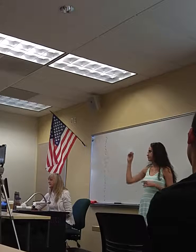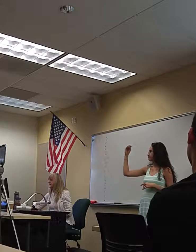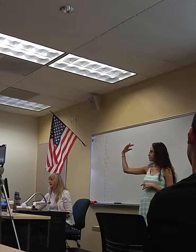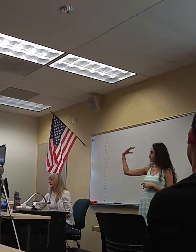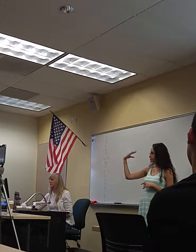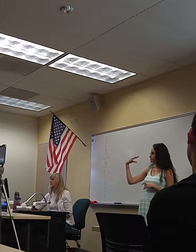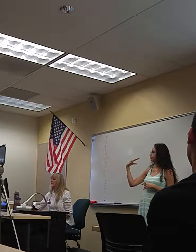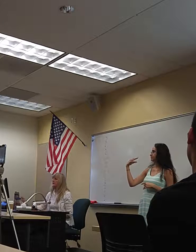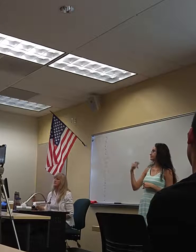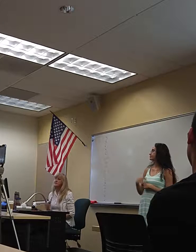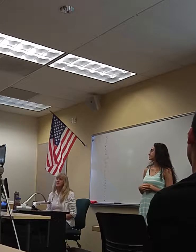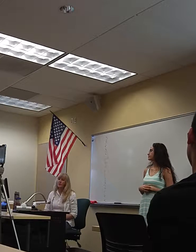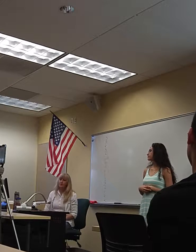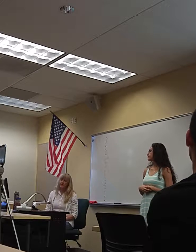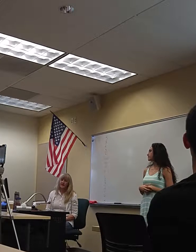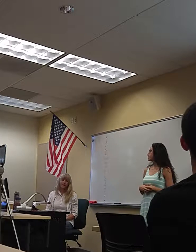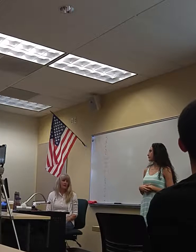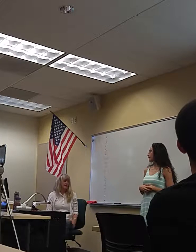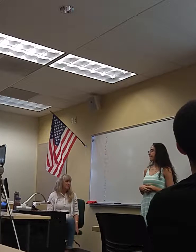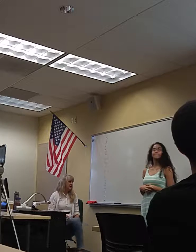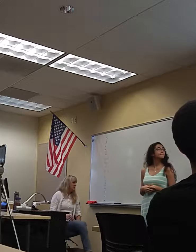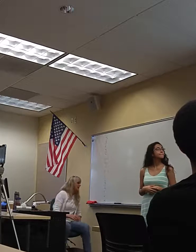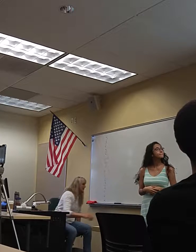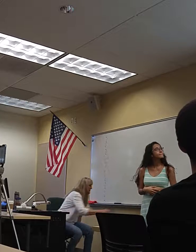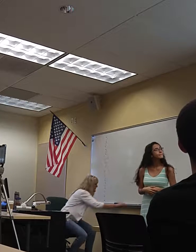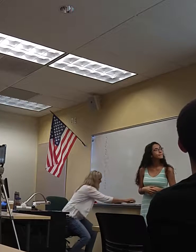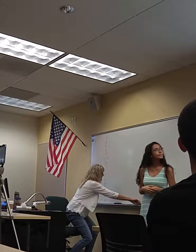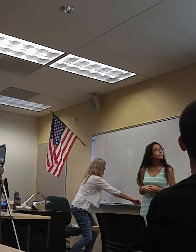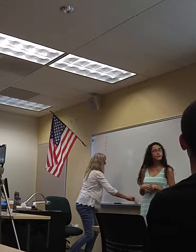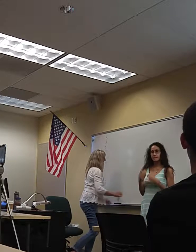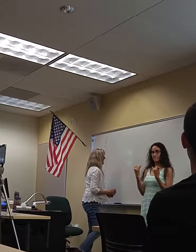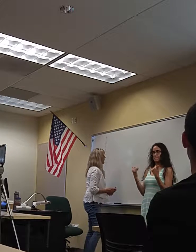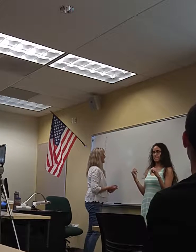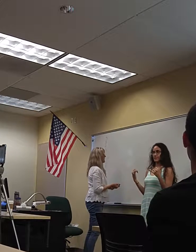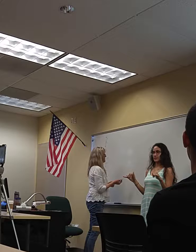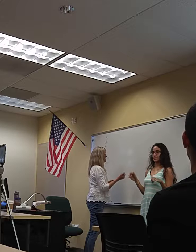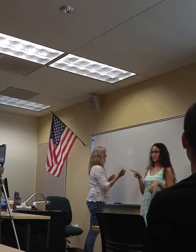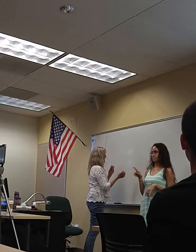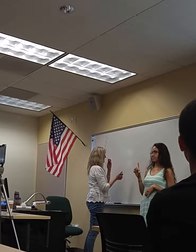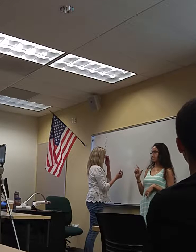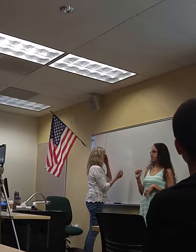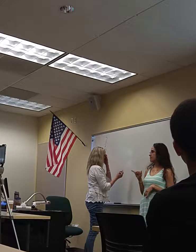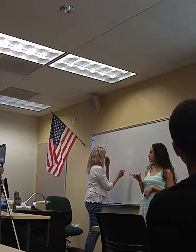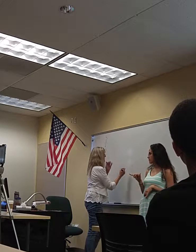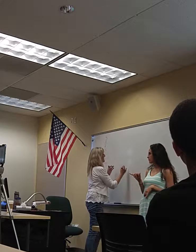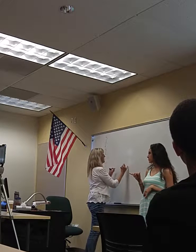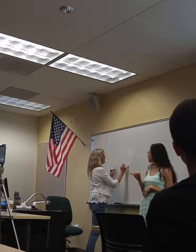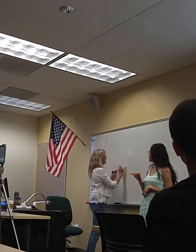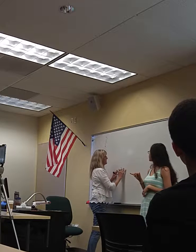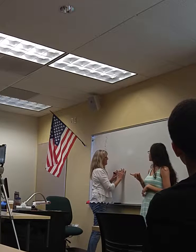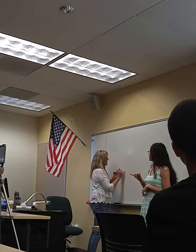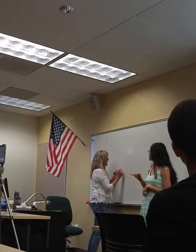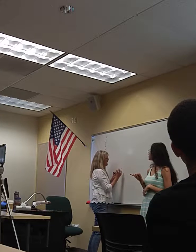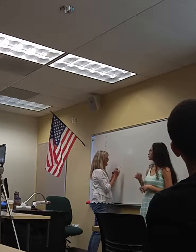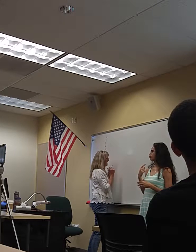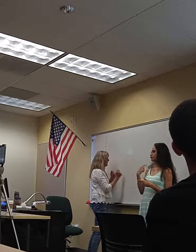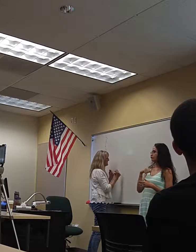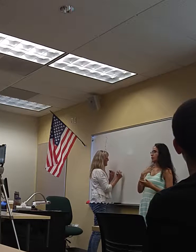This can play. The reason why I put that on there is because something that we're going to be talking about a little bit when you hear, and I always forget